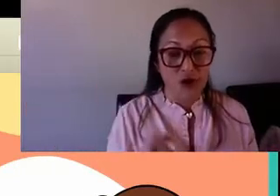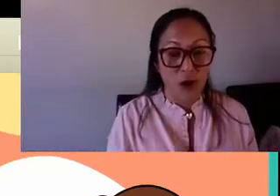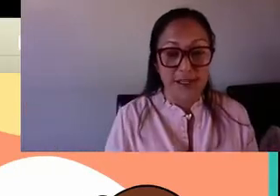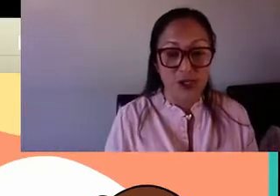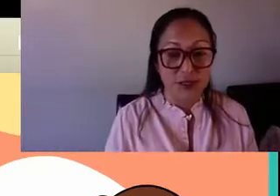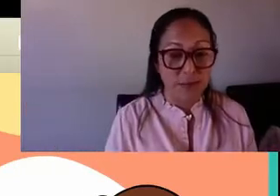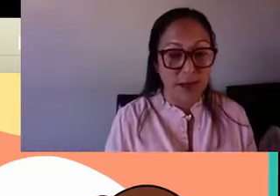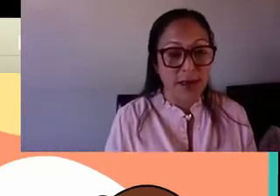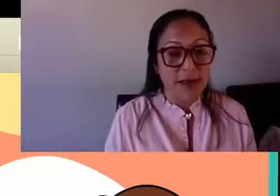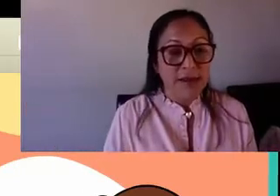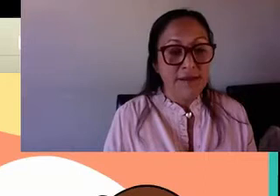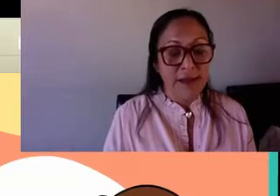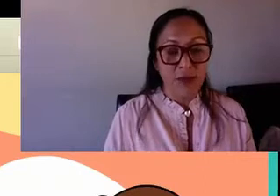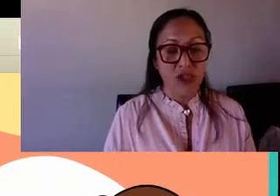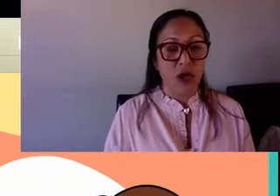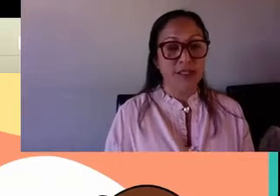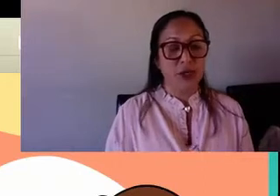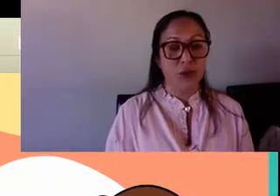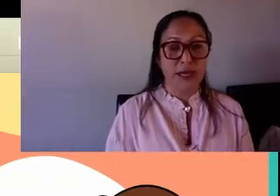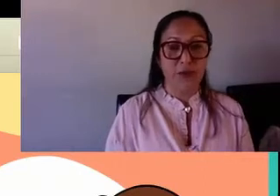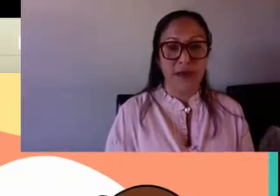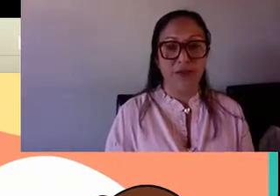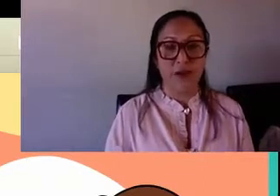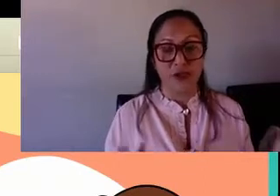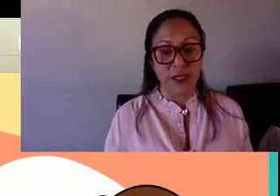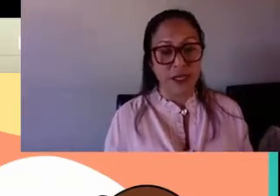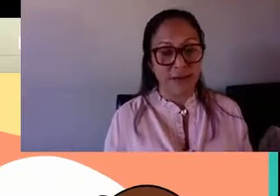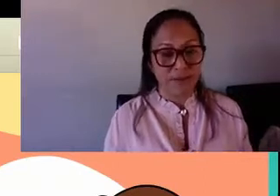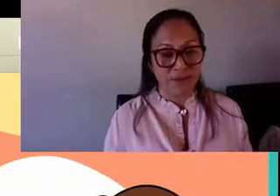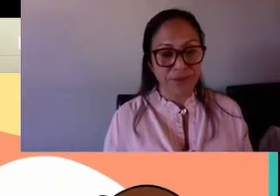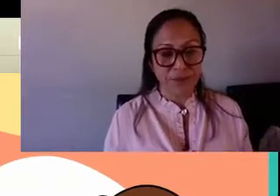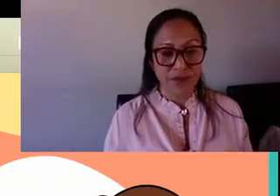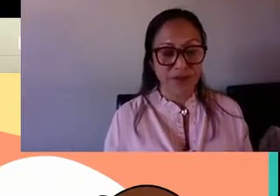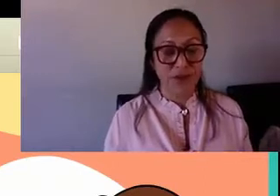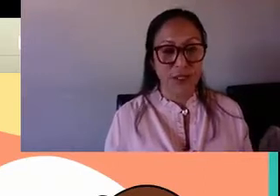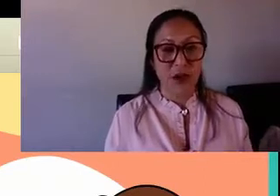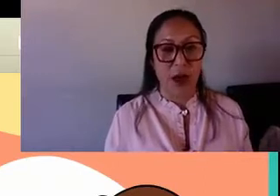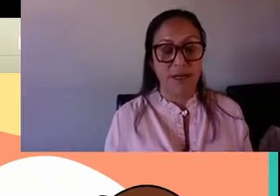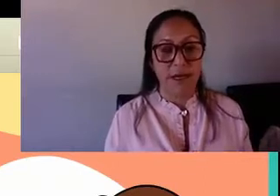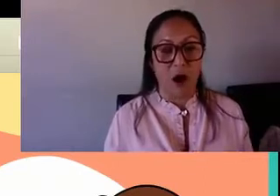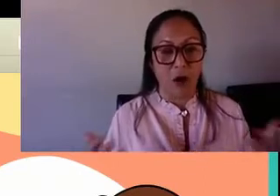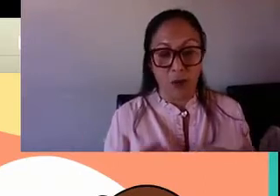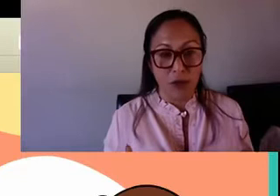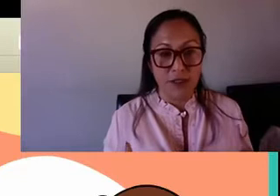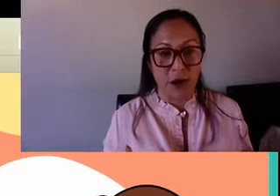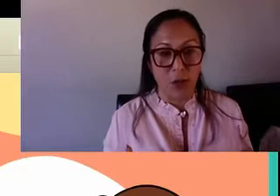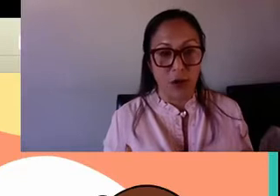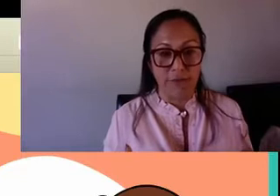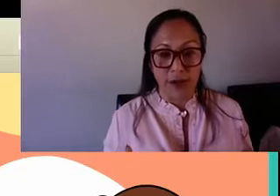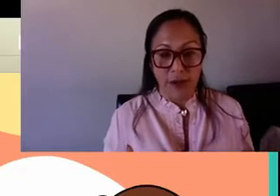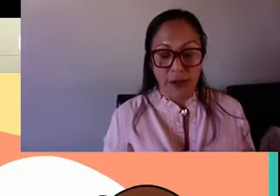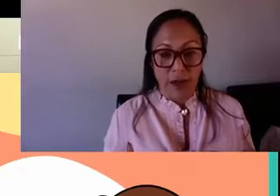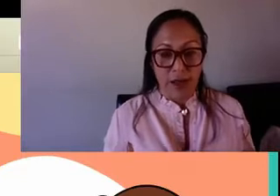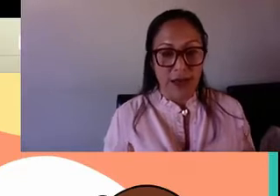they're trying to do something. Sign language also really relieves frustration. So it's really common in our world, in our work